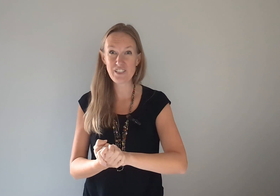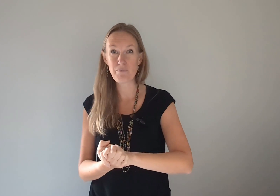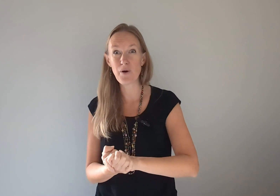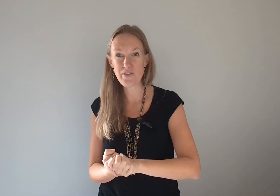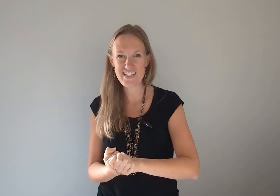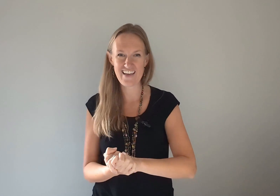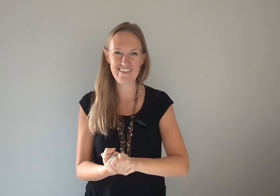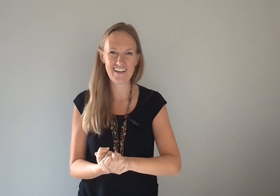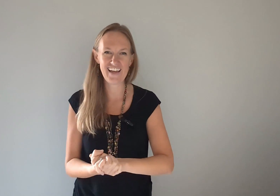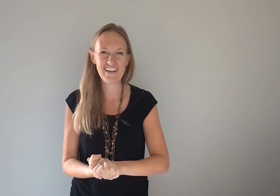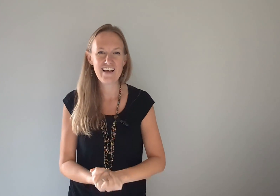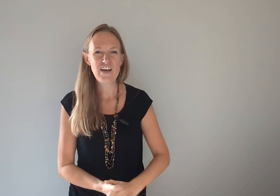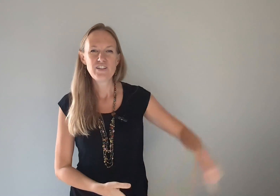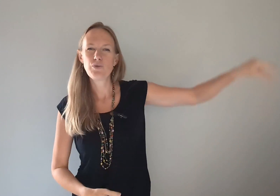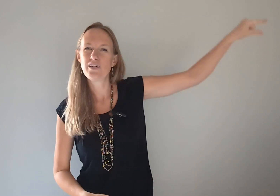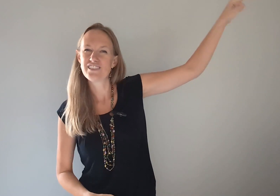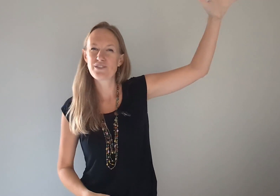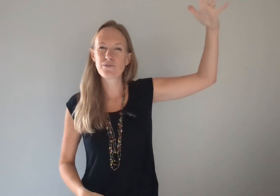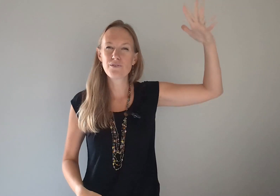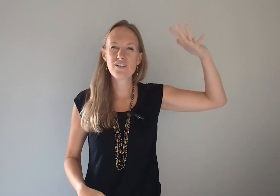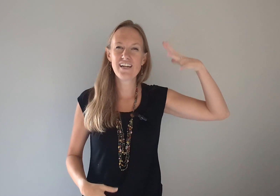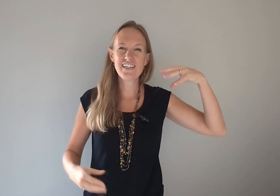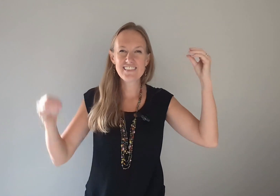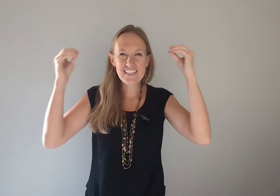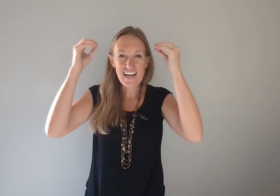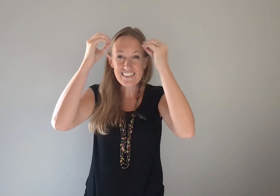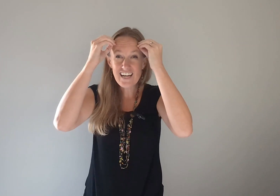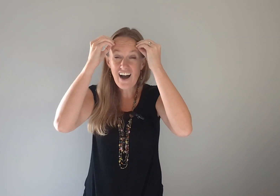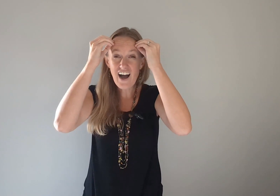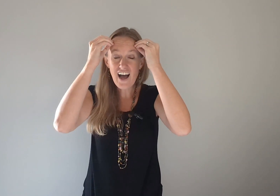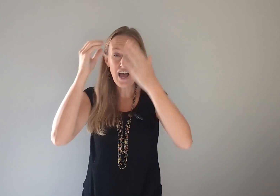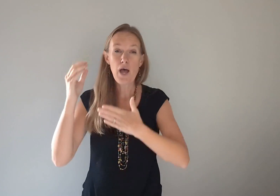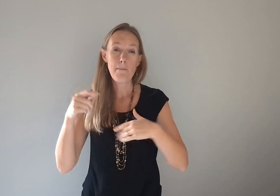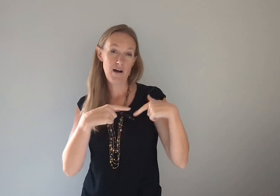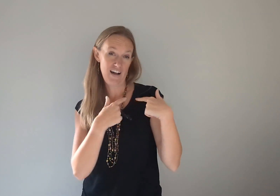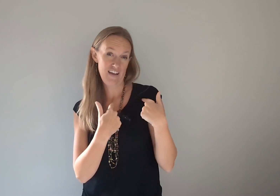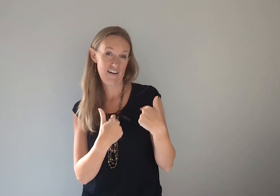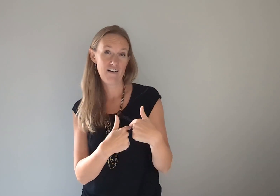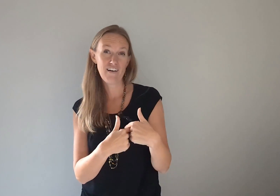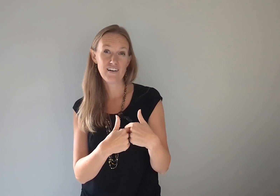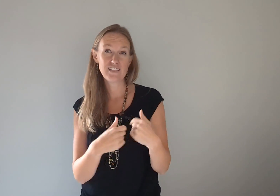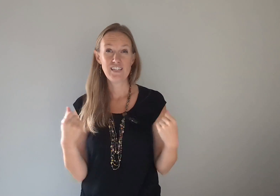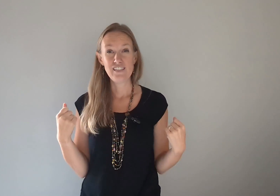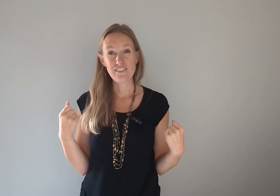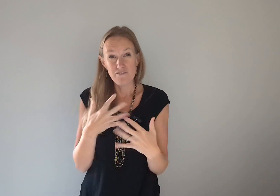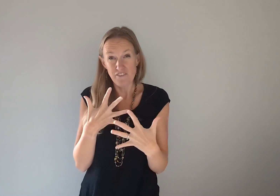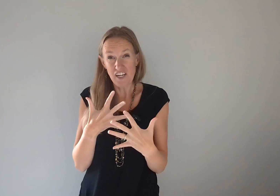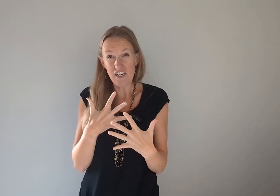to do both together, okay? 'Twas grace that taught my heart to